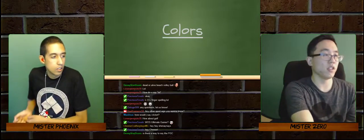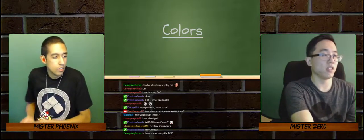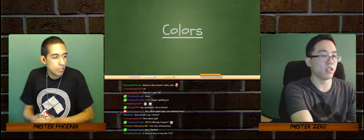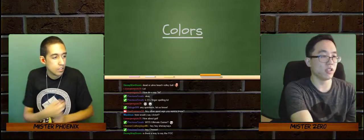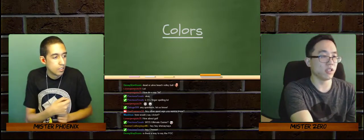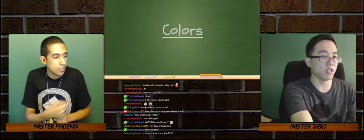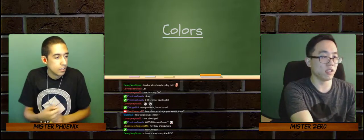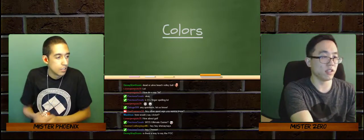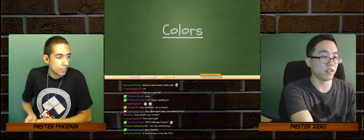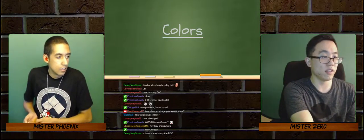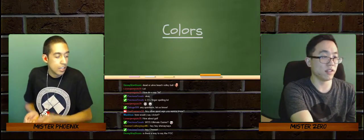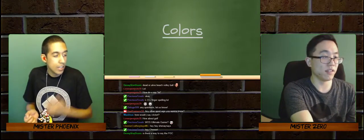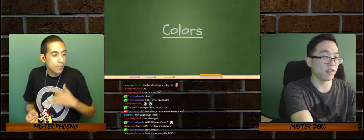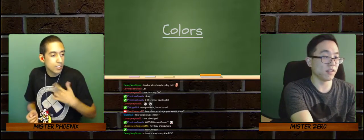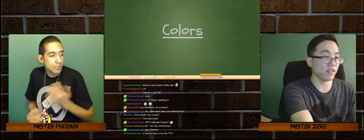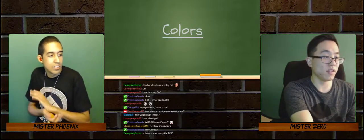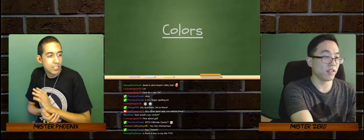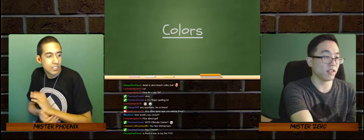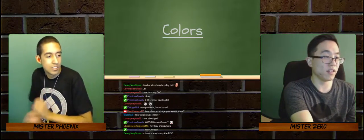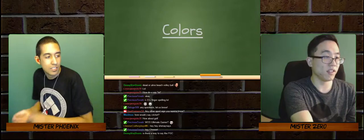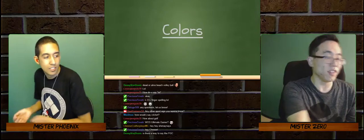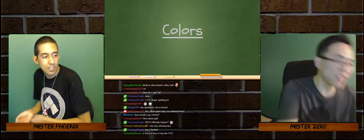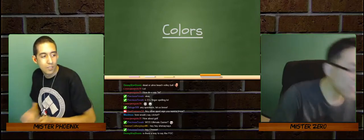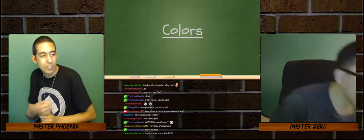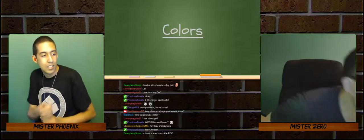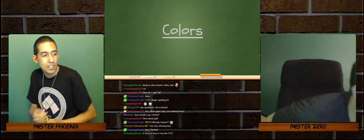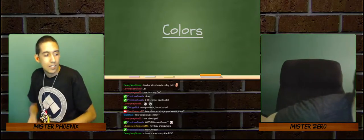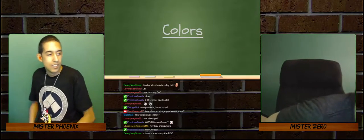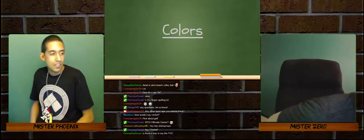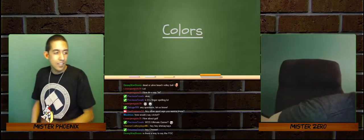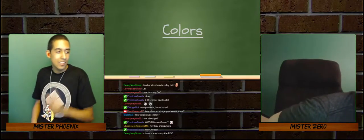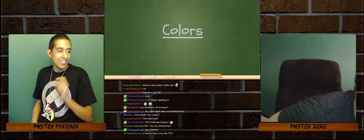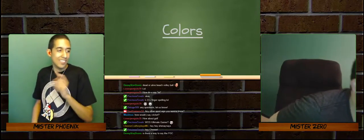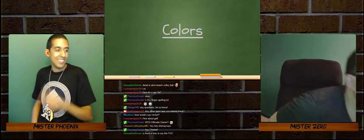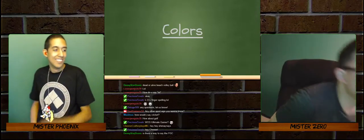Golf. Hey, what's up, Cheese? Golf.